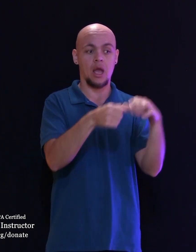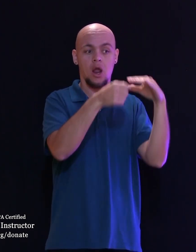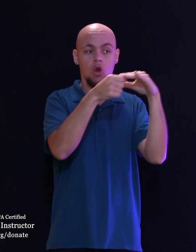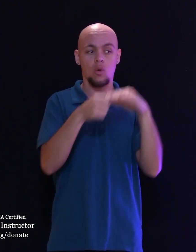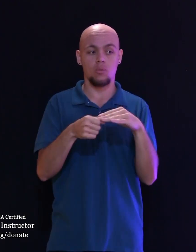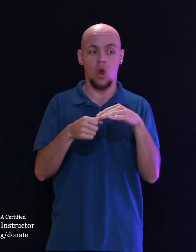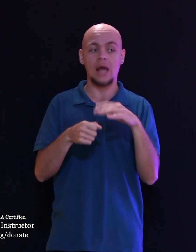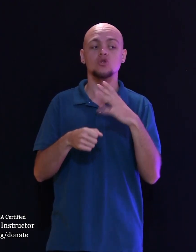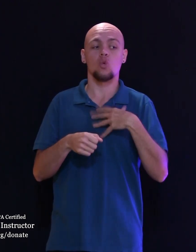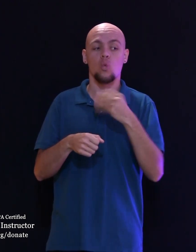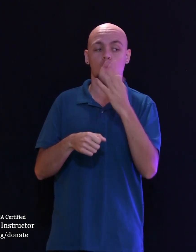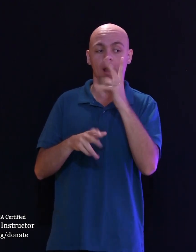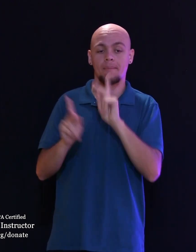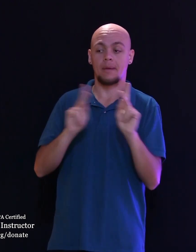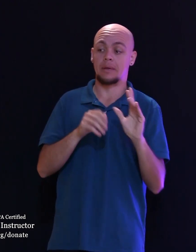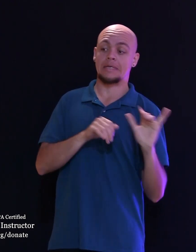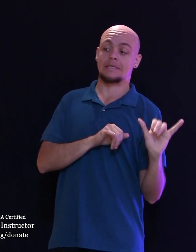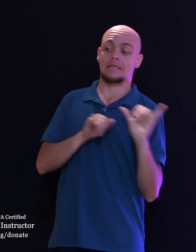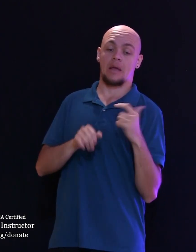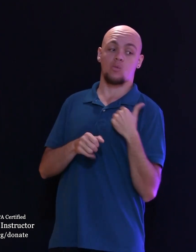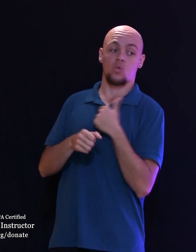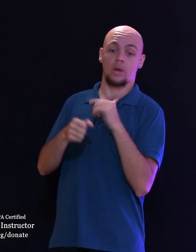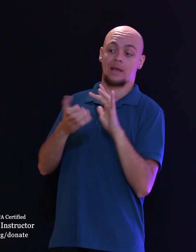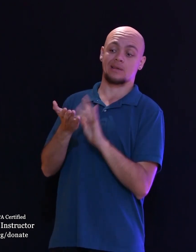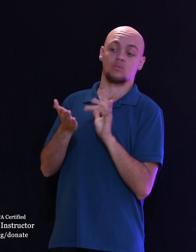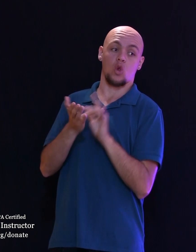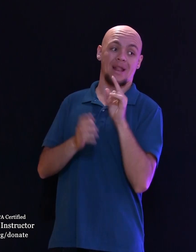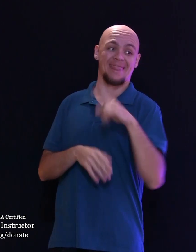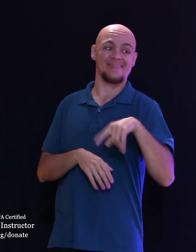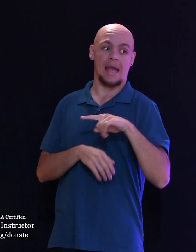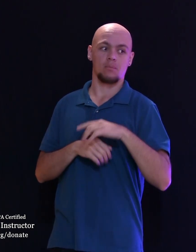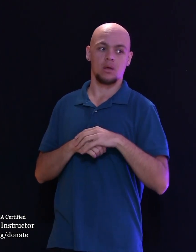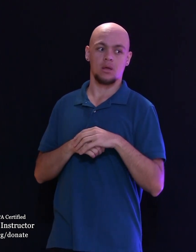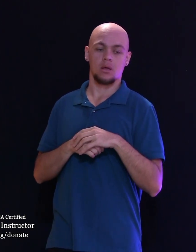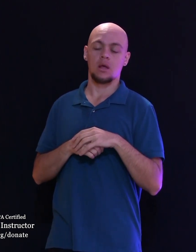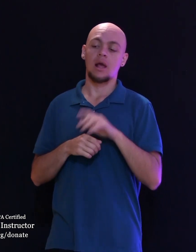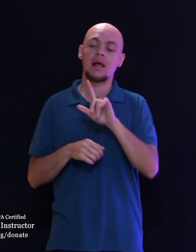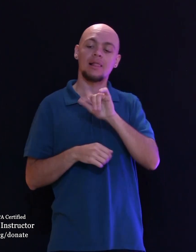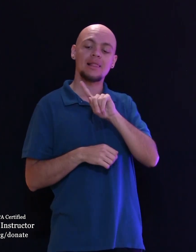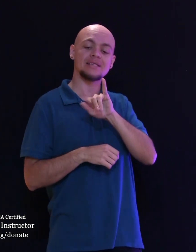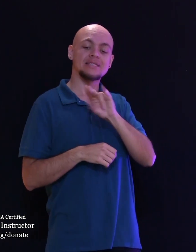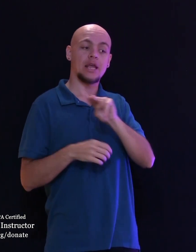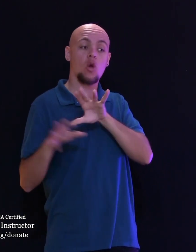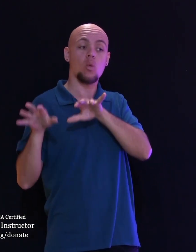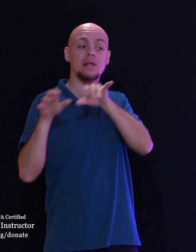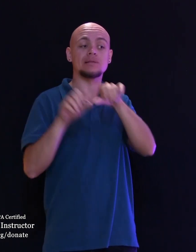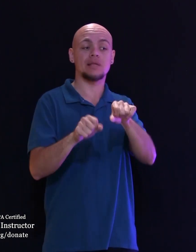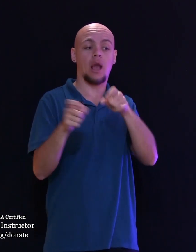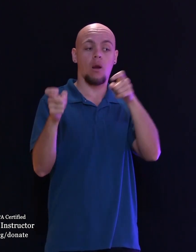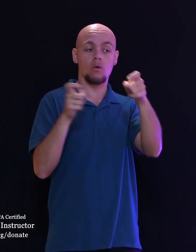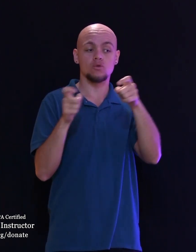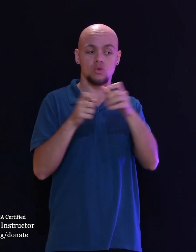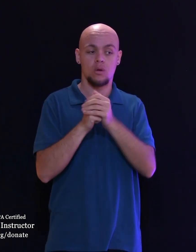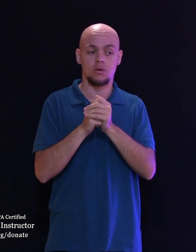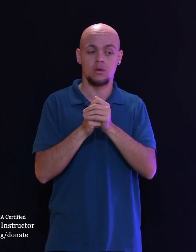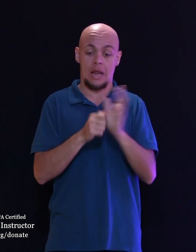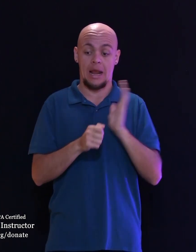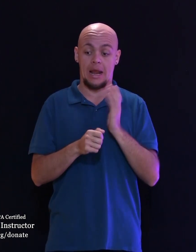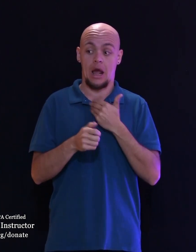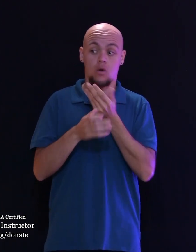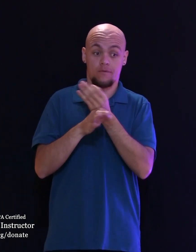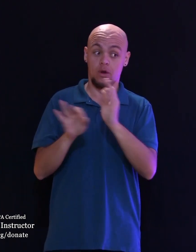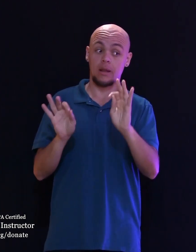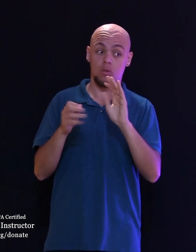white people like we oppressed them and exploited their labor. The Latinos will take over. We'll lose our